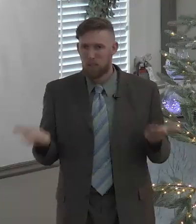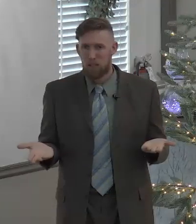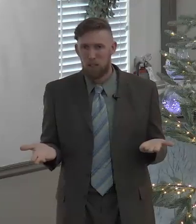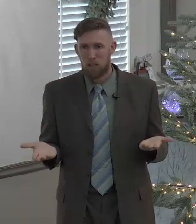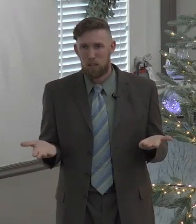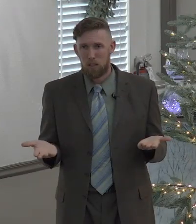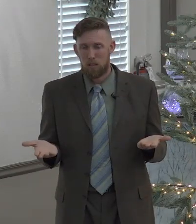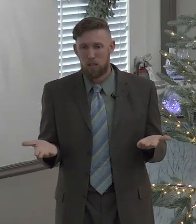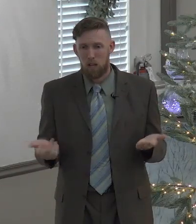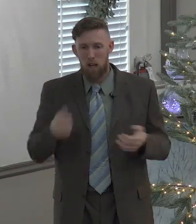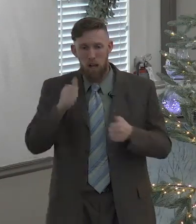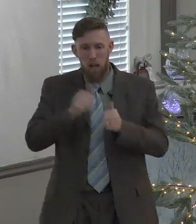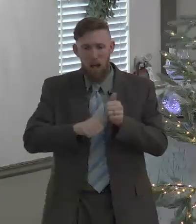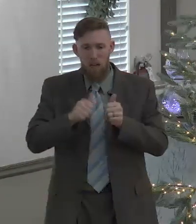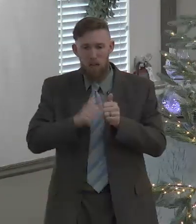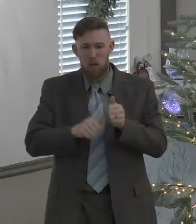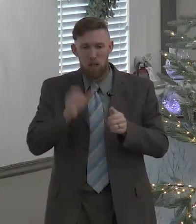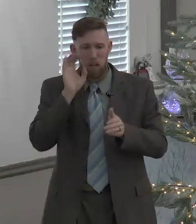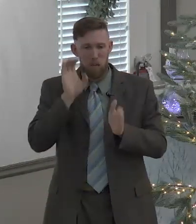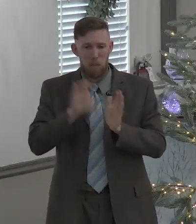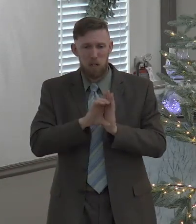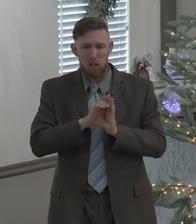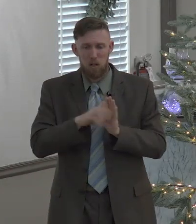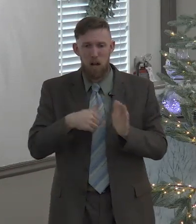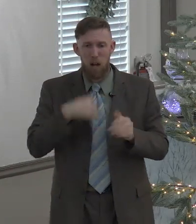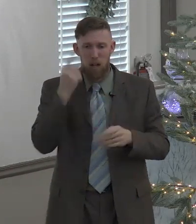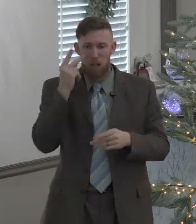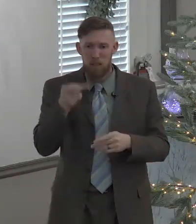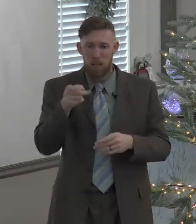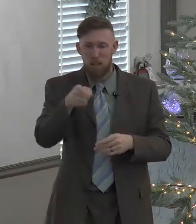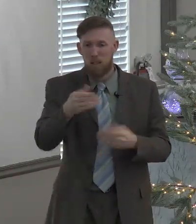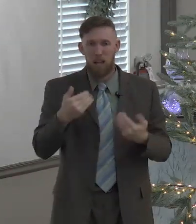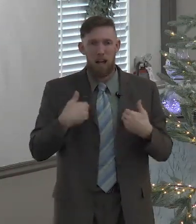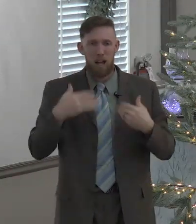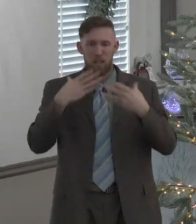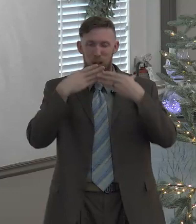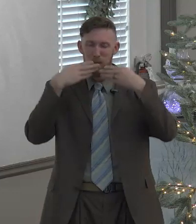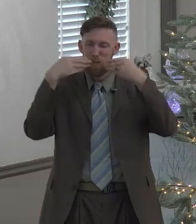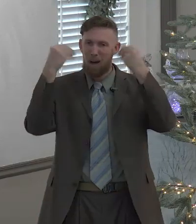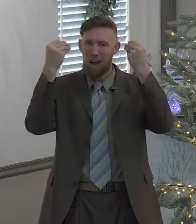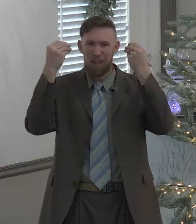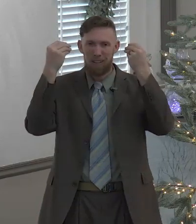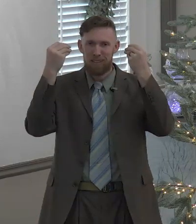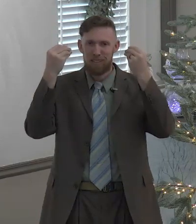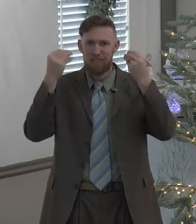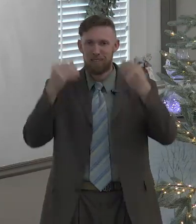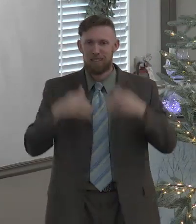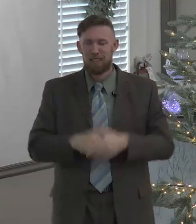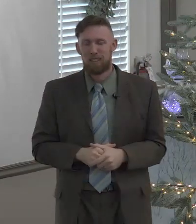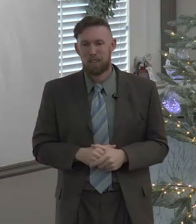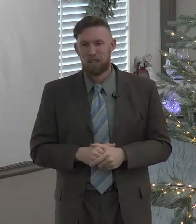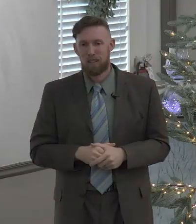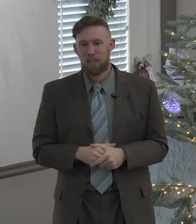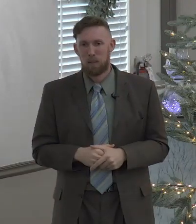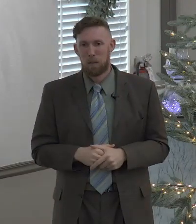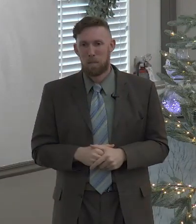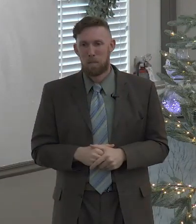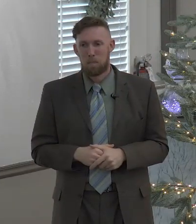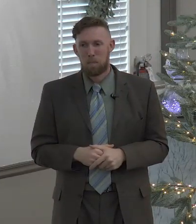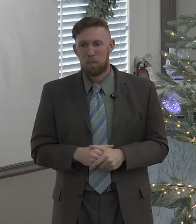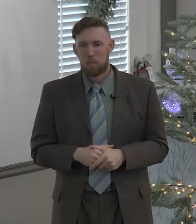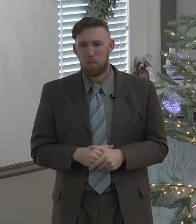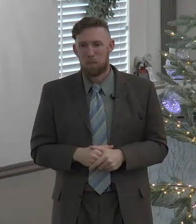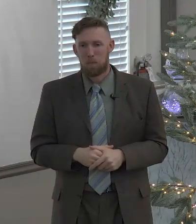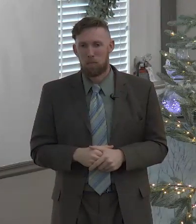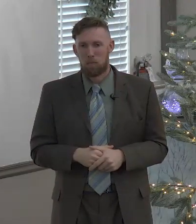Because even though he's going through all of that stuff, every single picture that I see of him, he's got a big smile